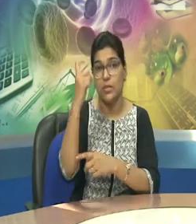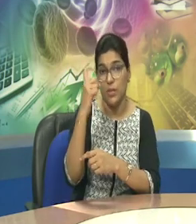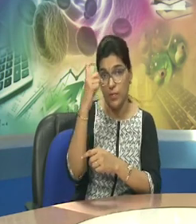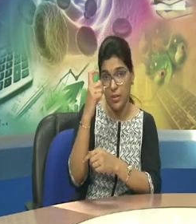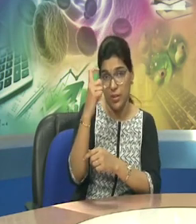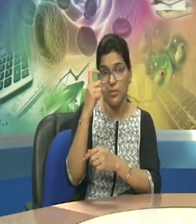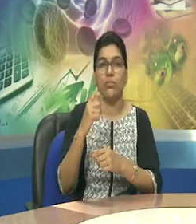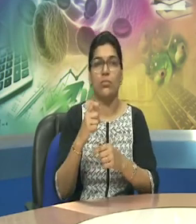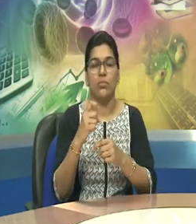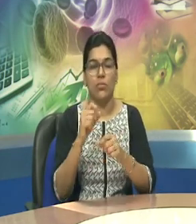Seventh,